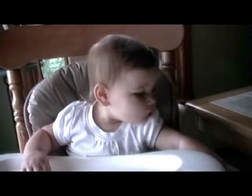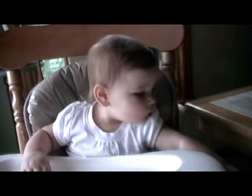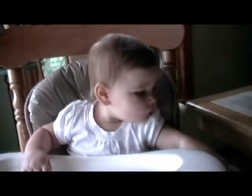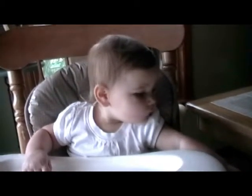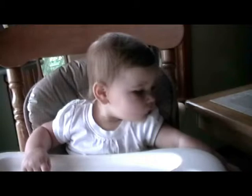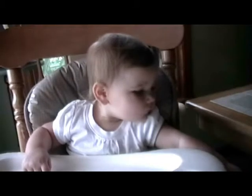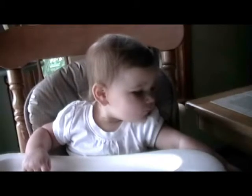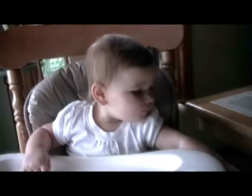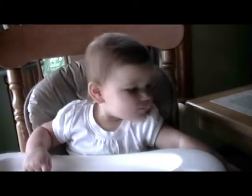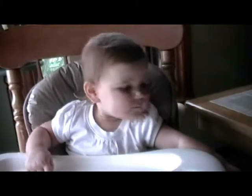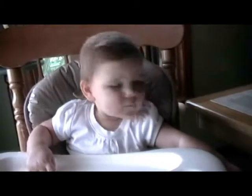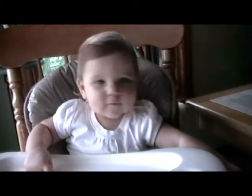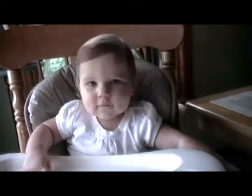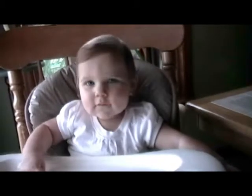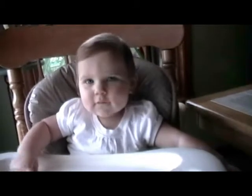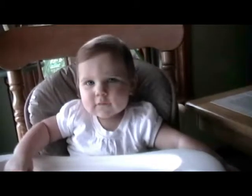Look. Look at mommy. What does a pig say?